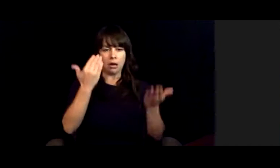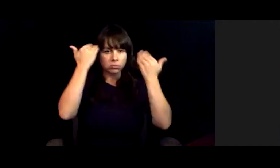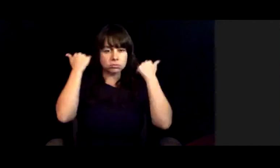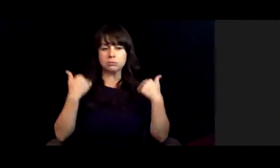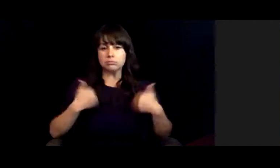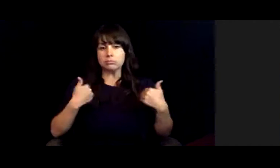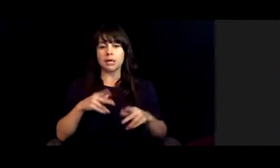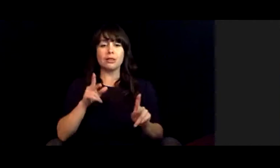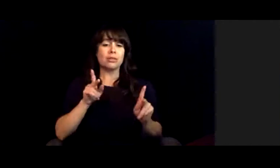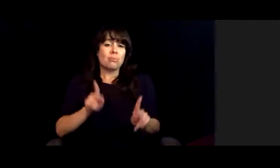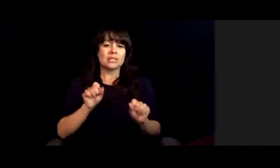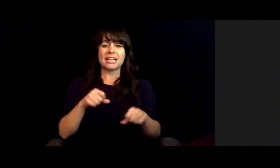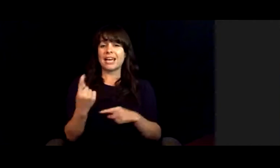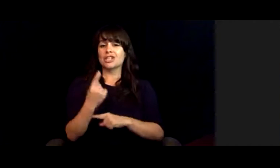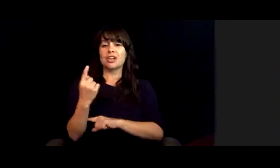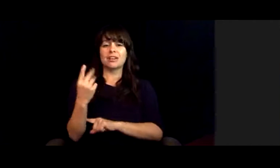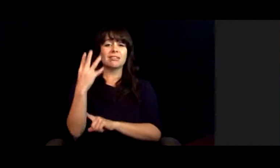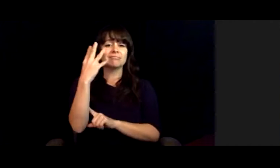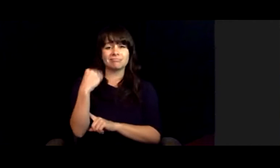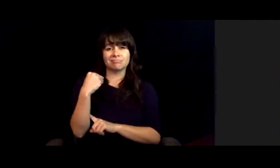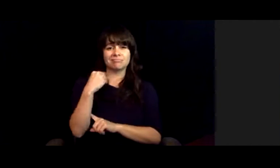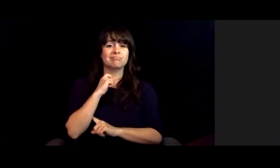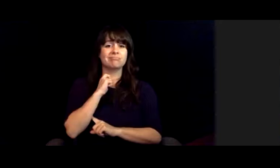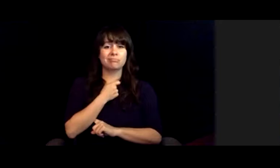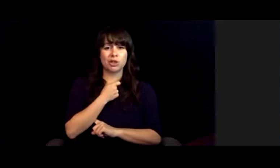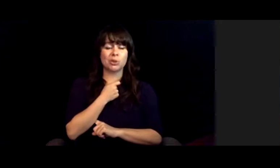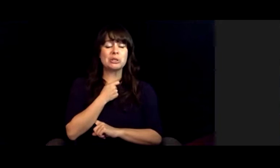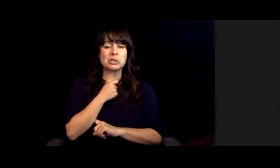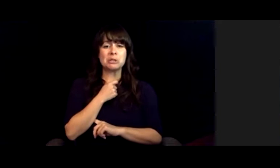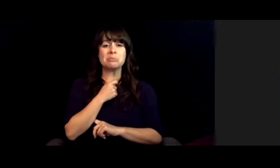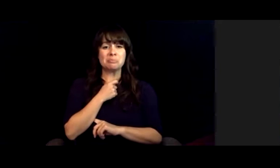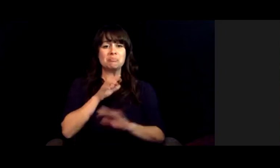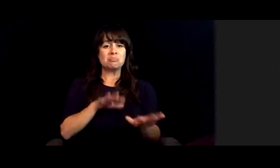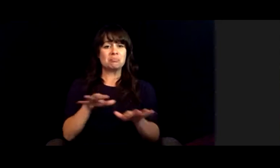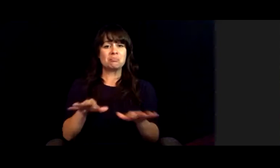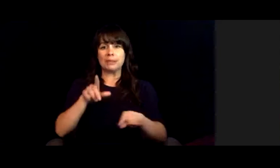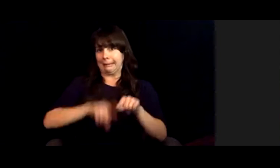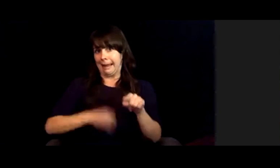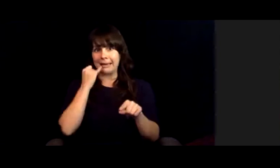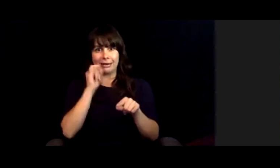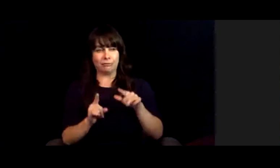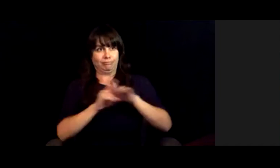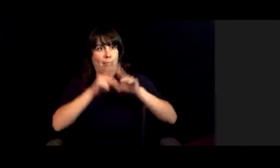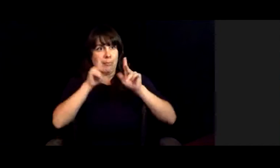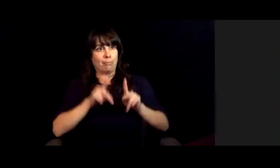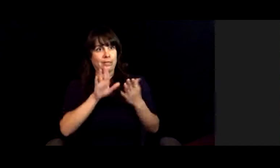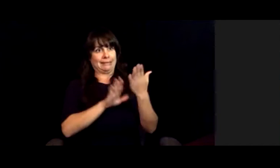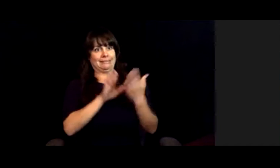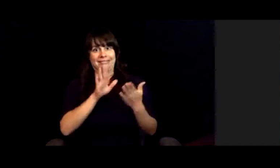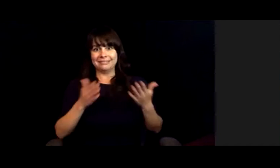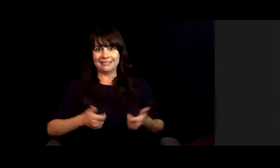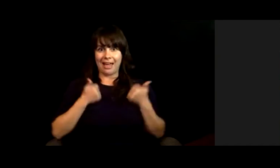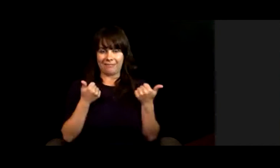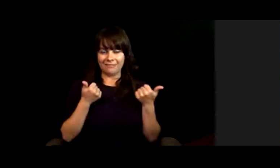on the monitor can easily just mute and turn it off, which you can't do if you're there live. So it